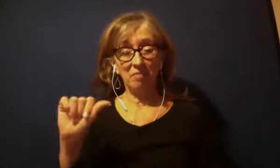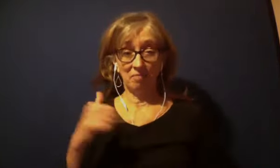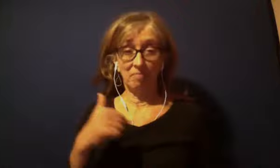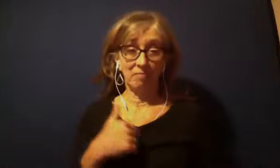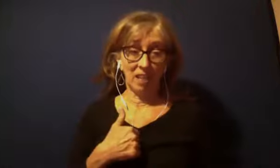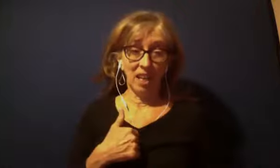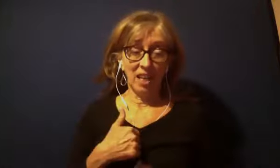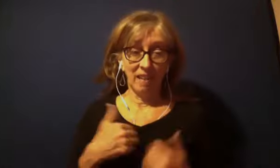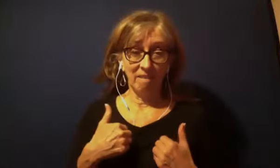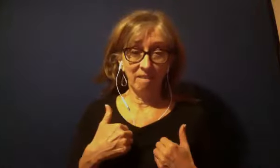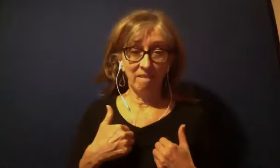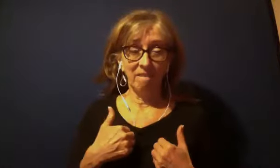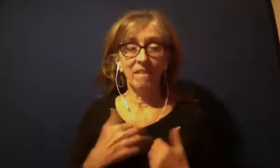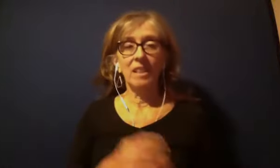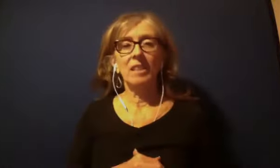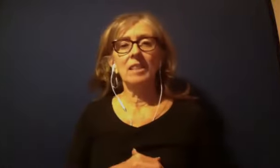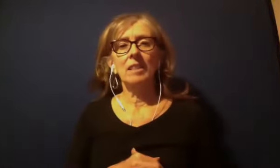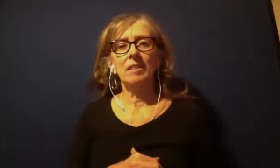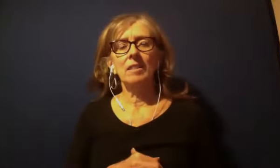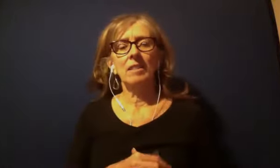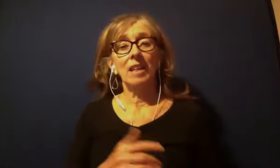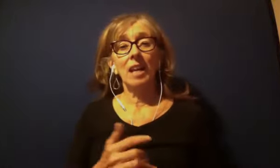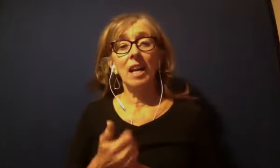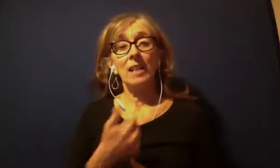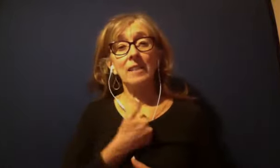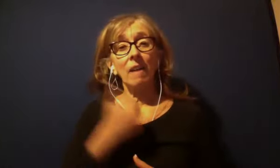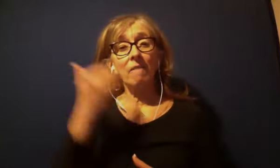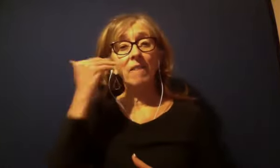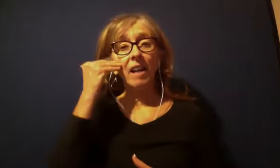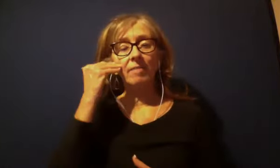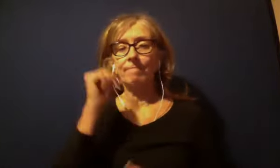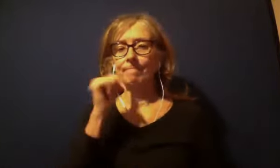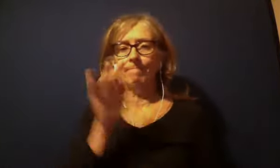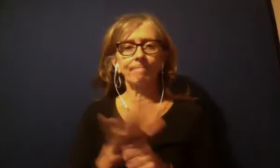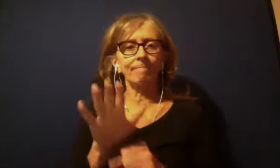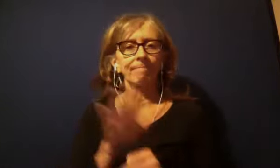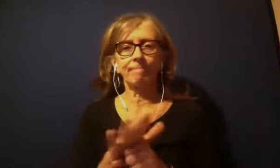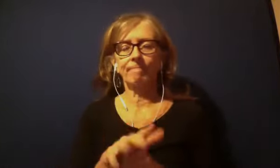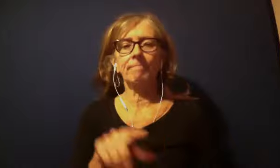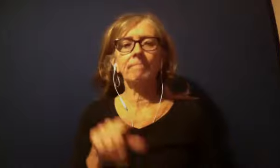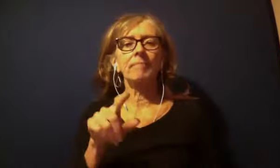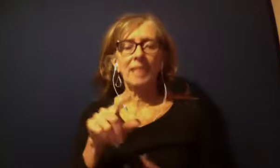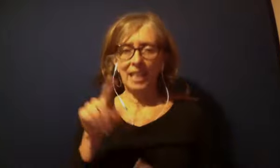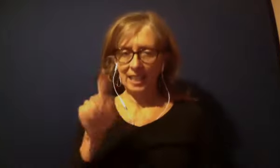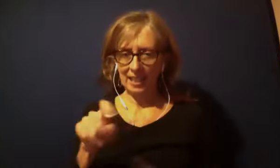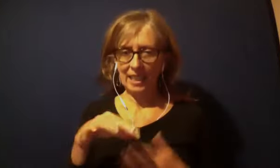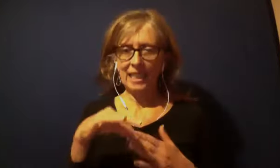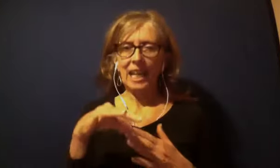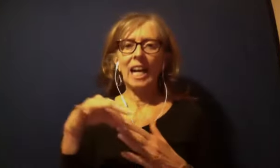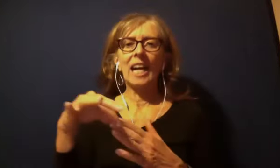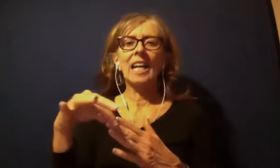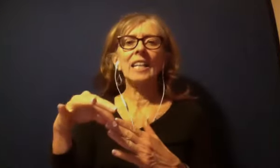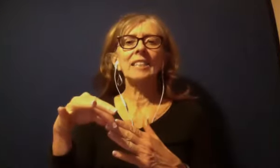suffer from, self-knowledge is not enough for me. I need to be guided. I need to put the